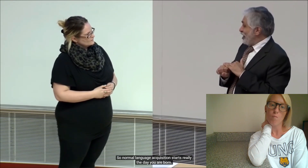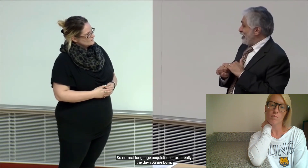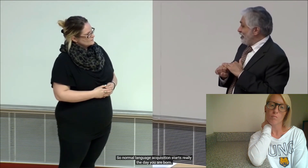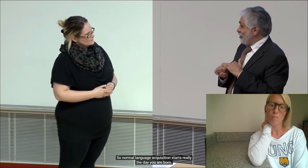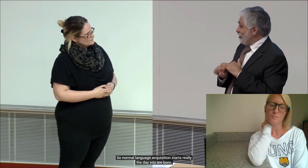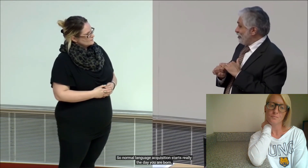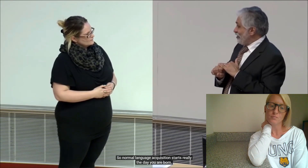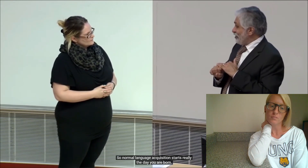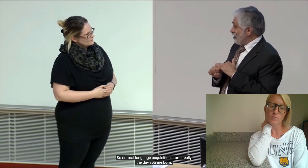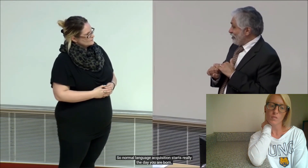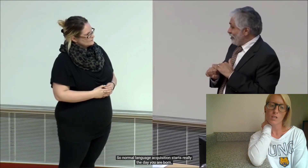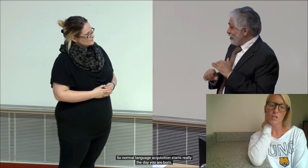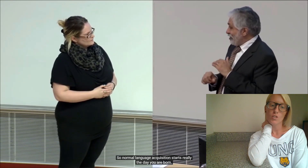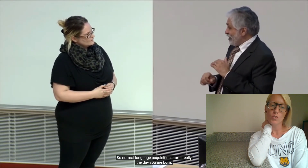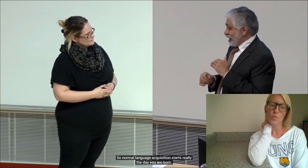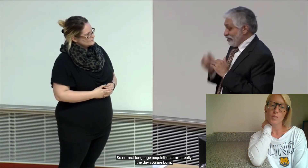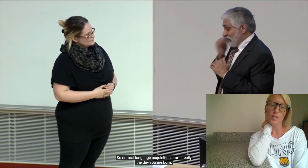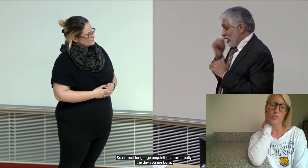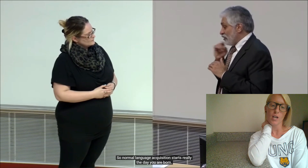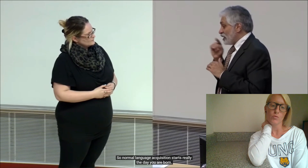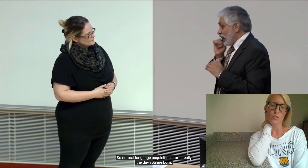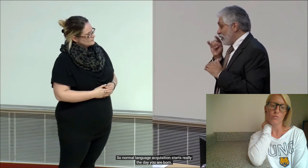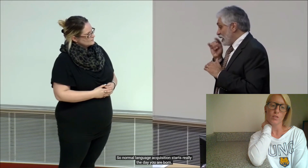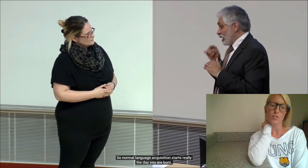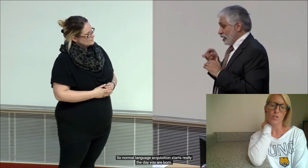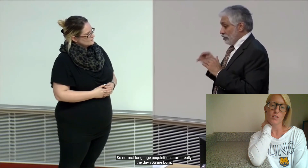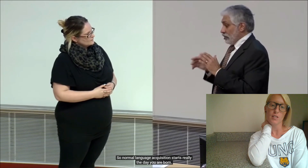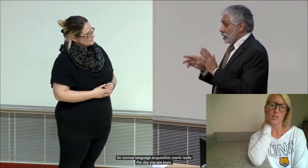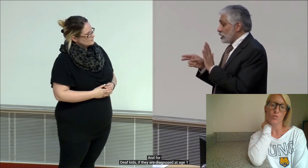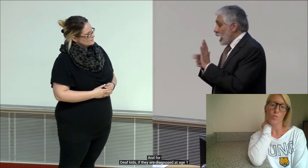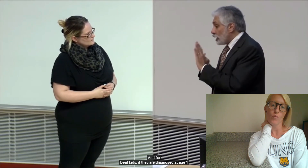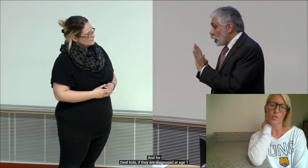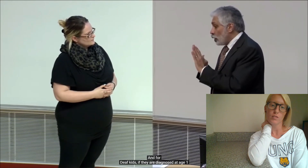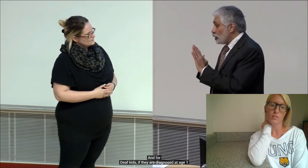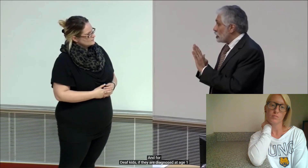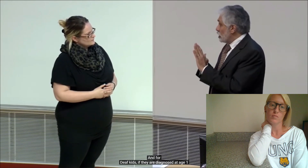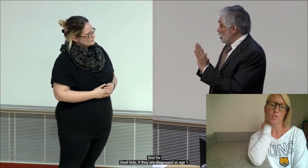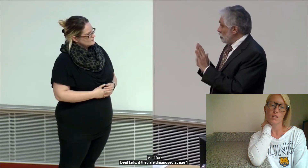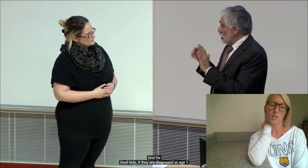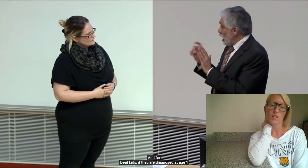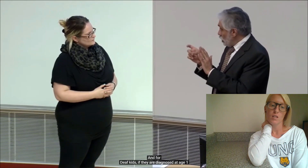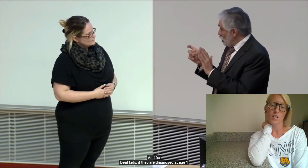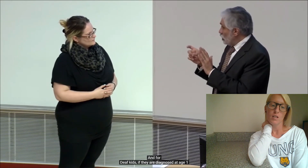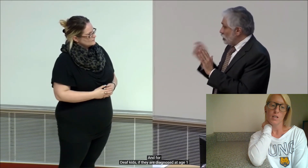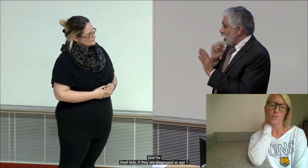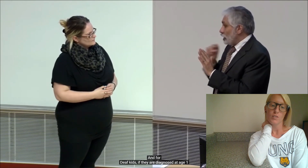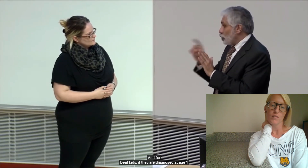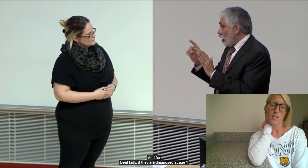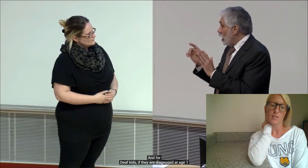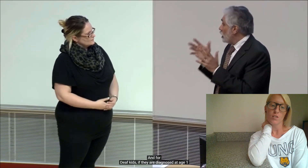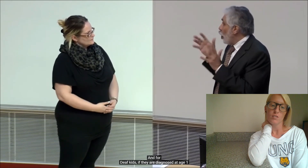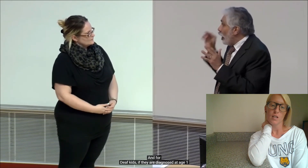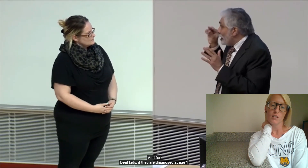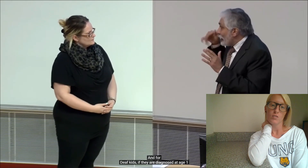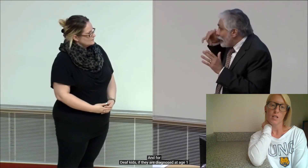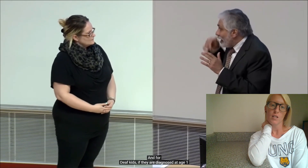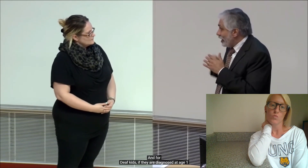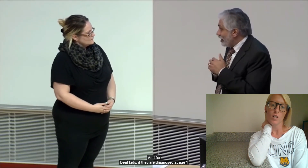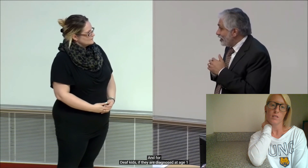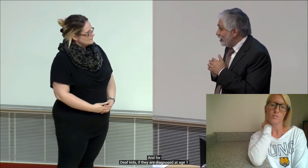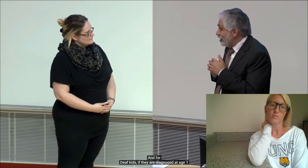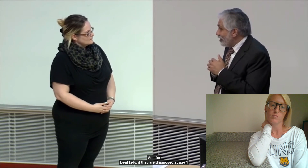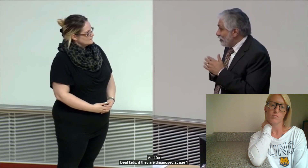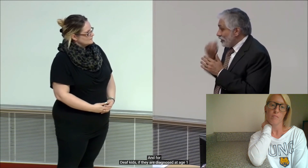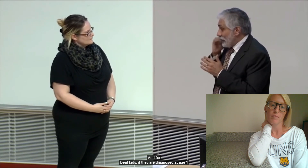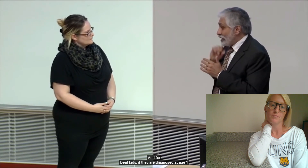language acquisition starts really the day to you're another. Normal language born. acquisition really starts the day And for you're deaf born. kids, And for deaf kids, they are diagnosed at